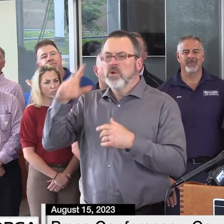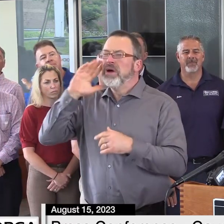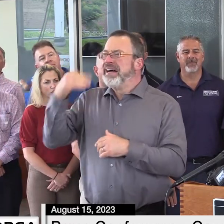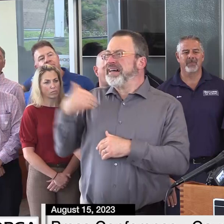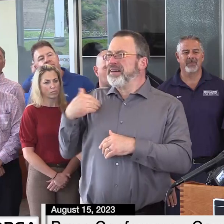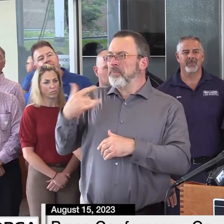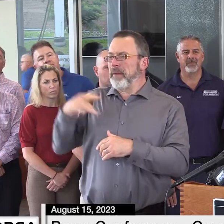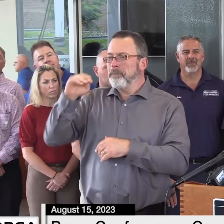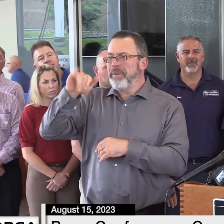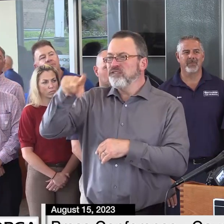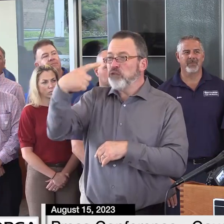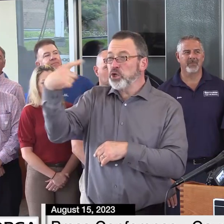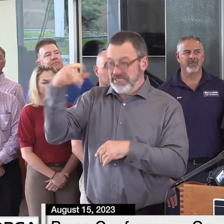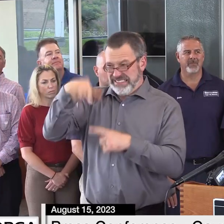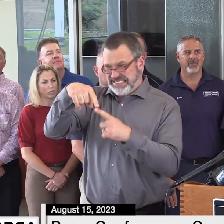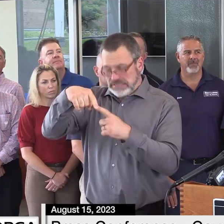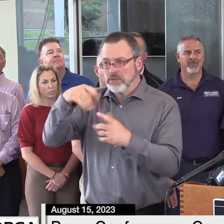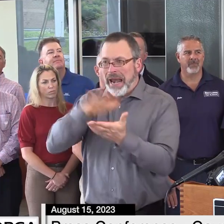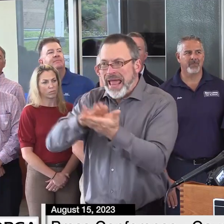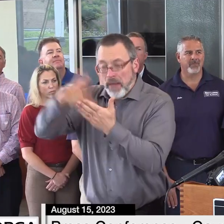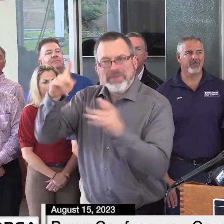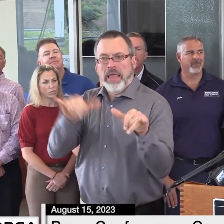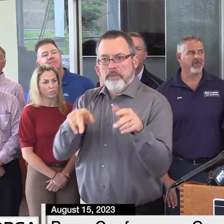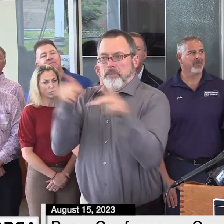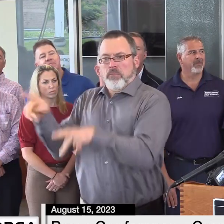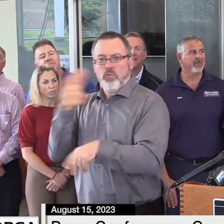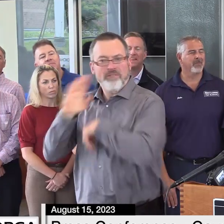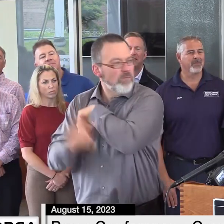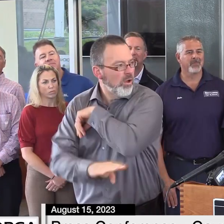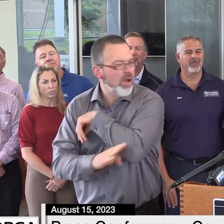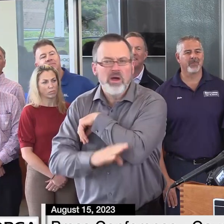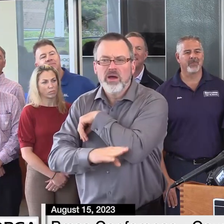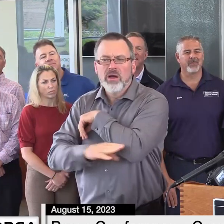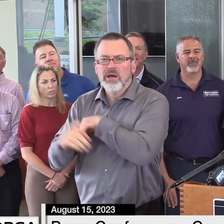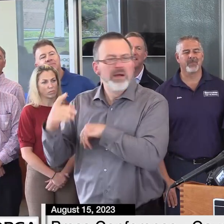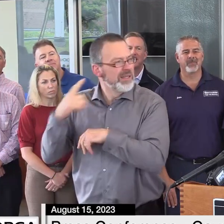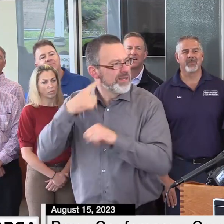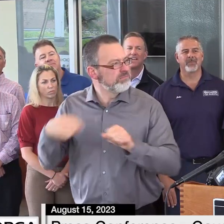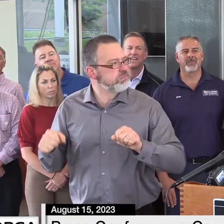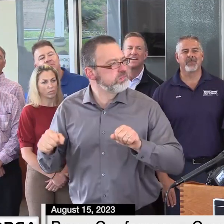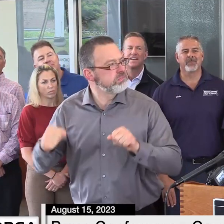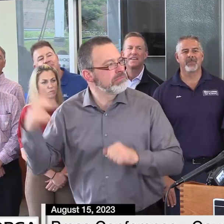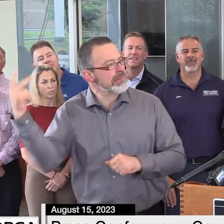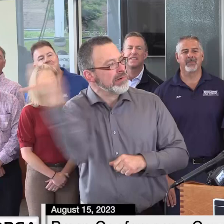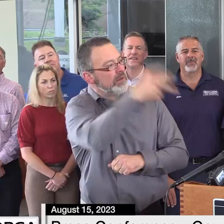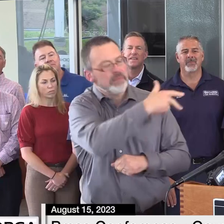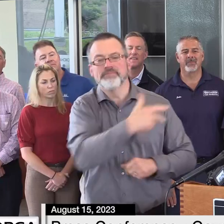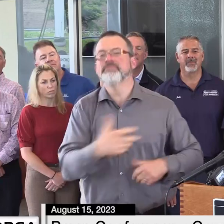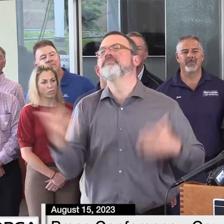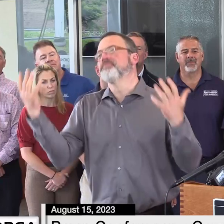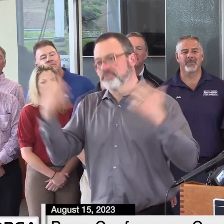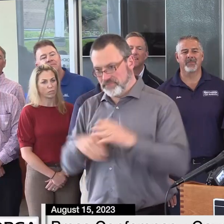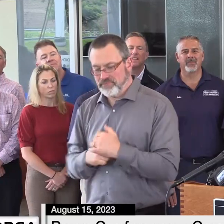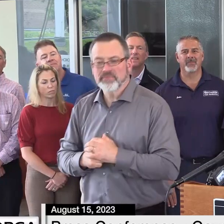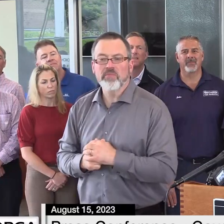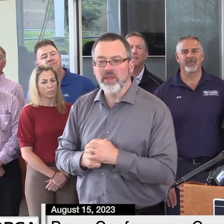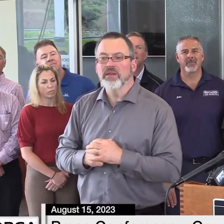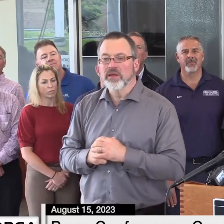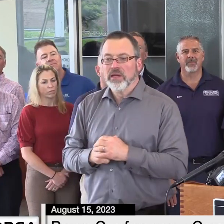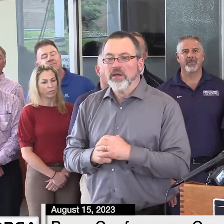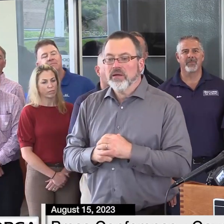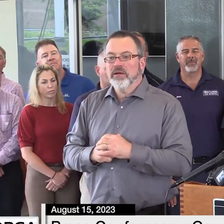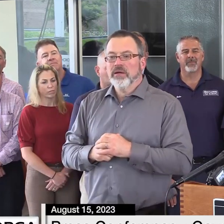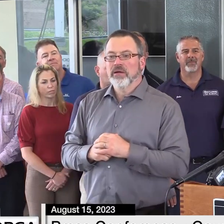will be Saturday, August 26th. And more on that in a few minutes.